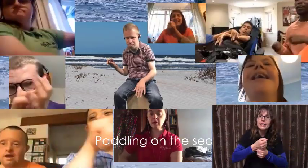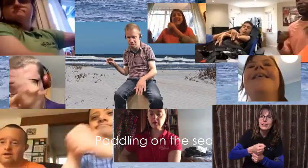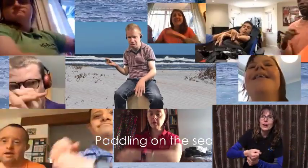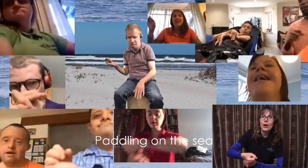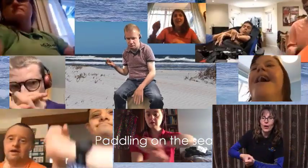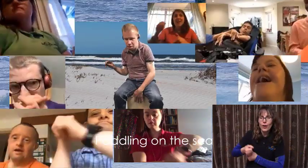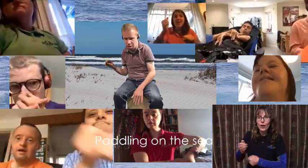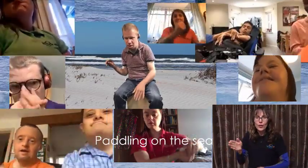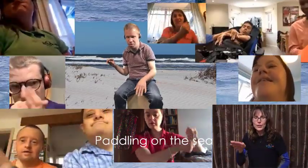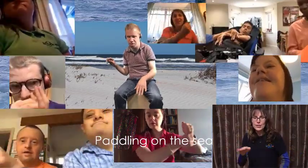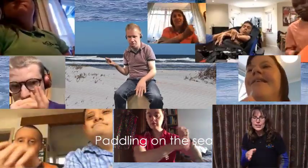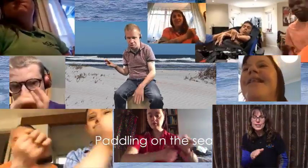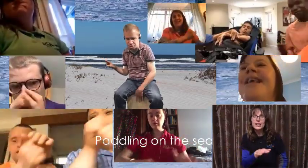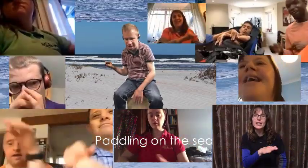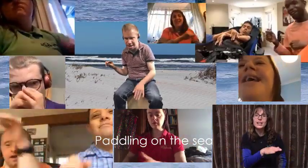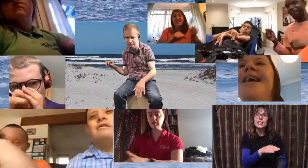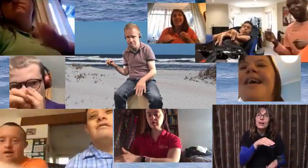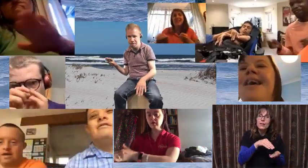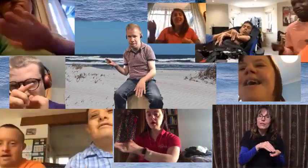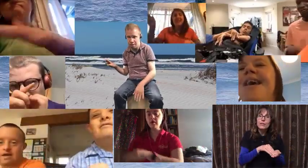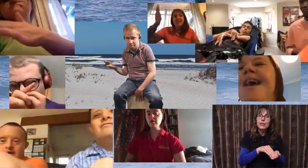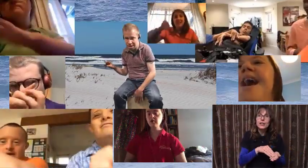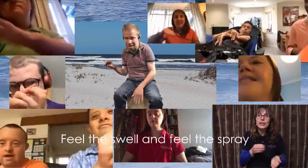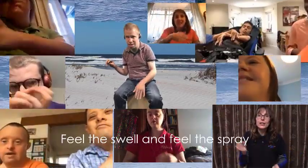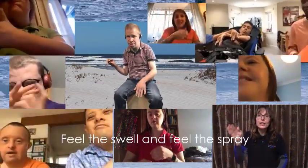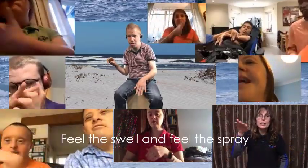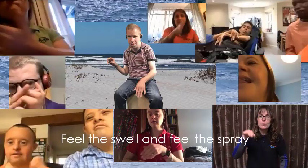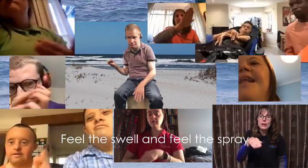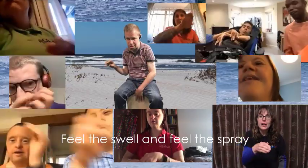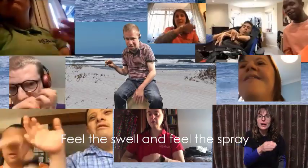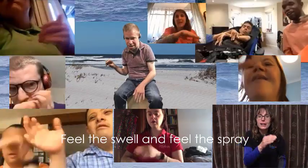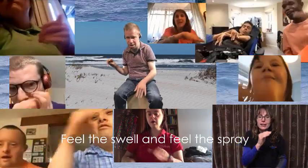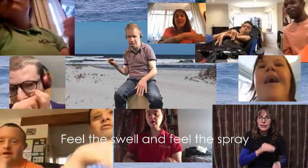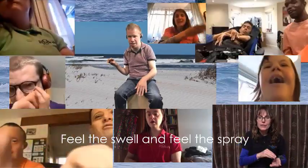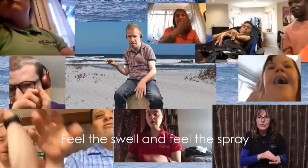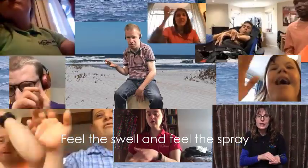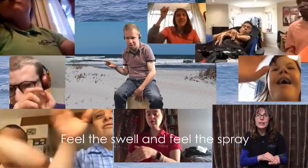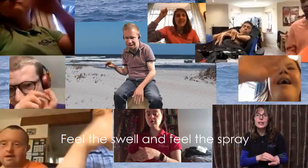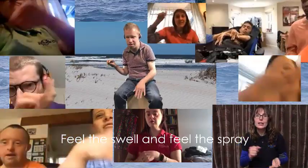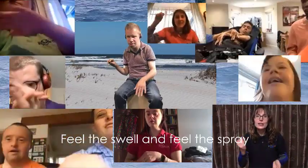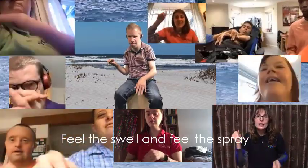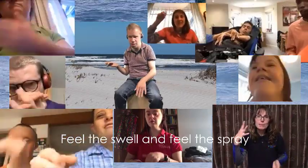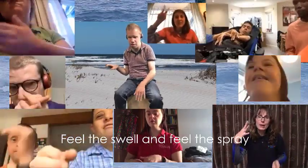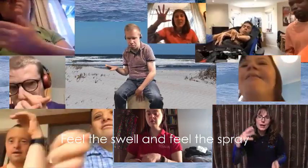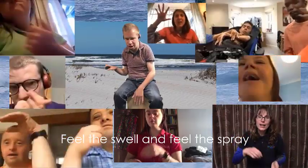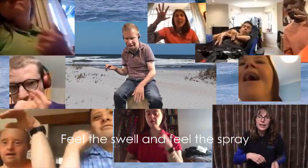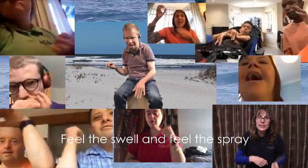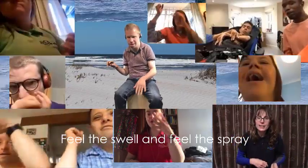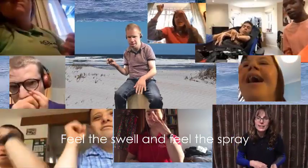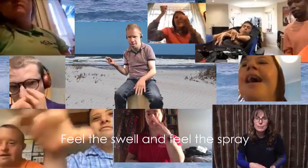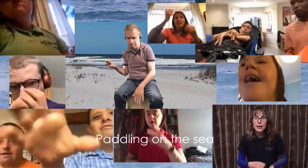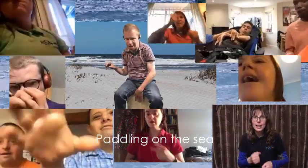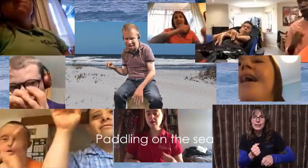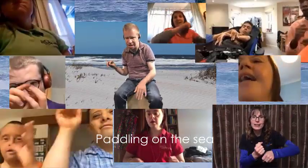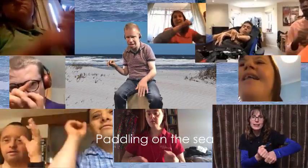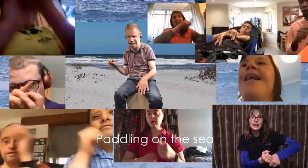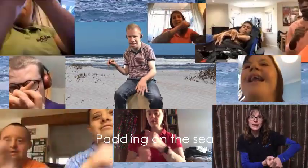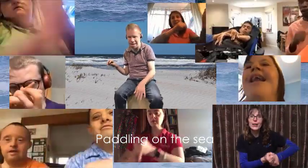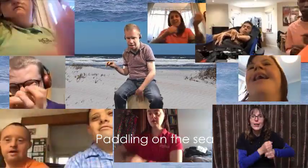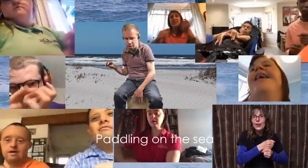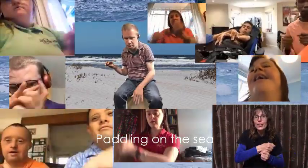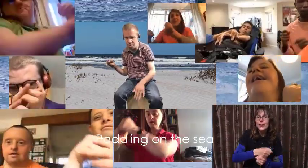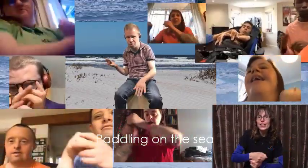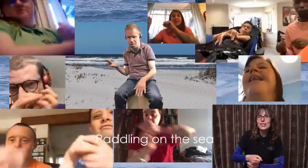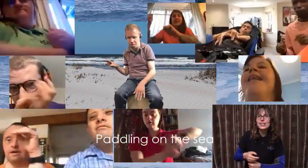paddling on the sea. Feel the swell and feel the spray,